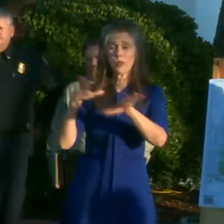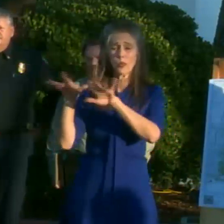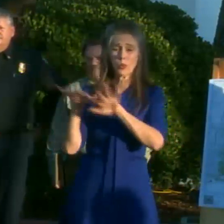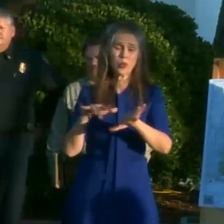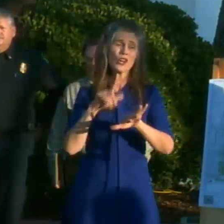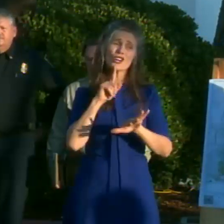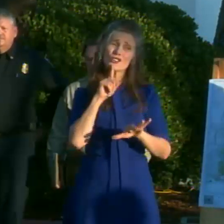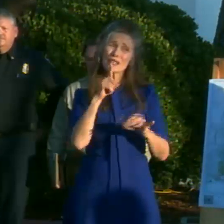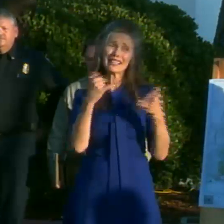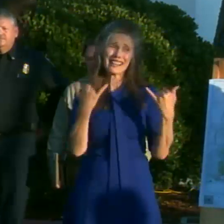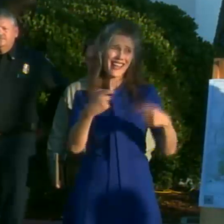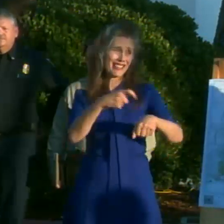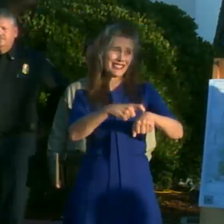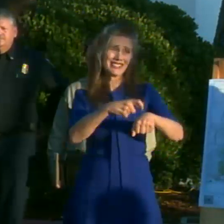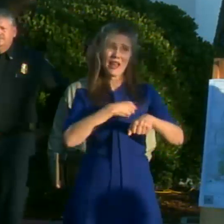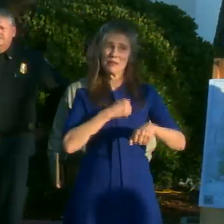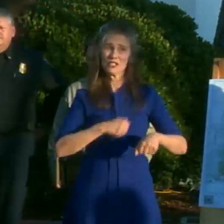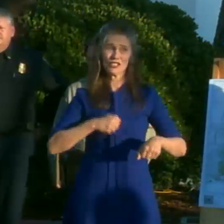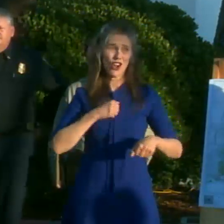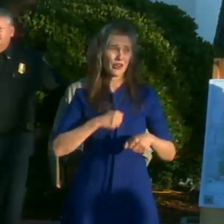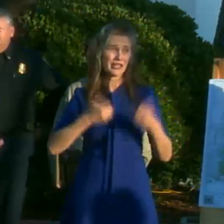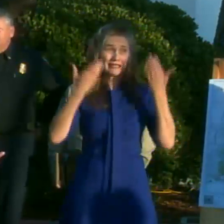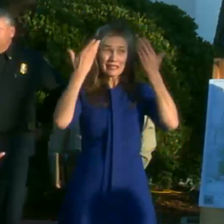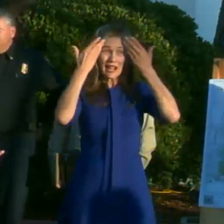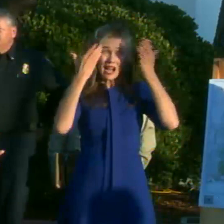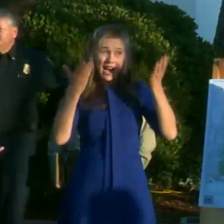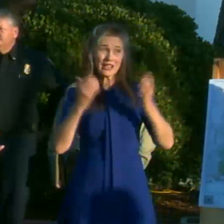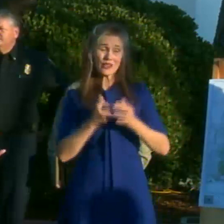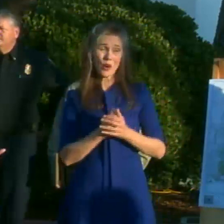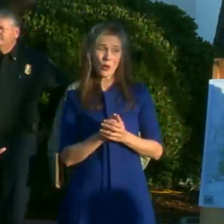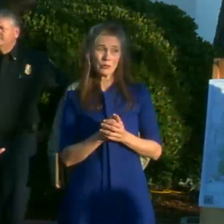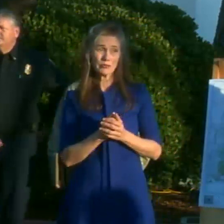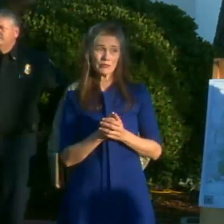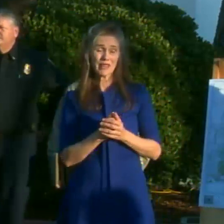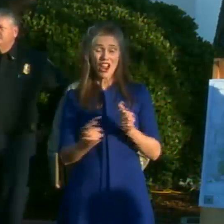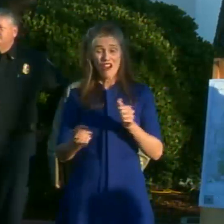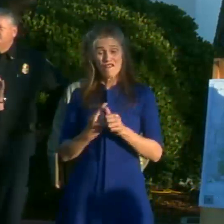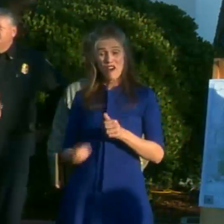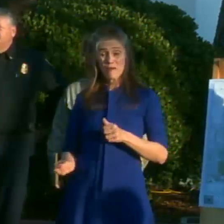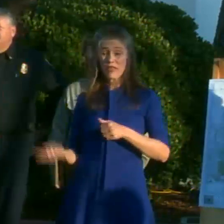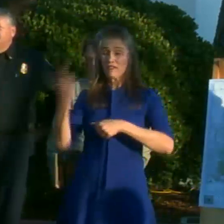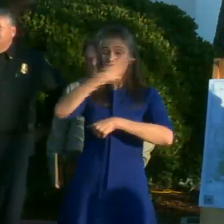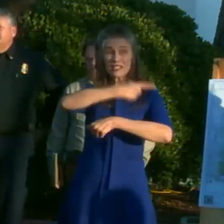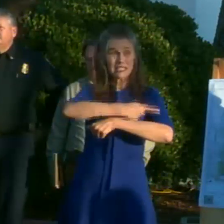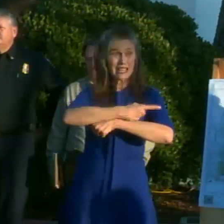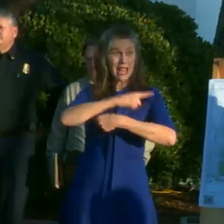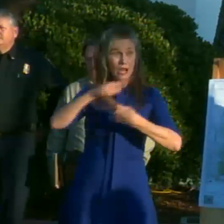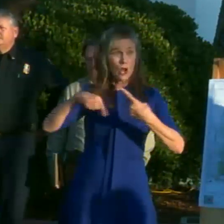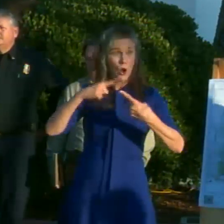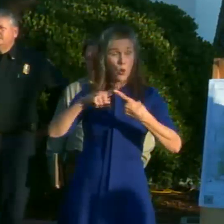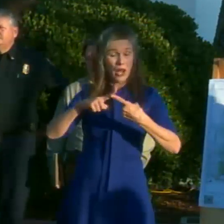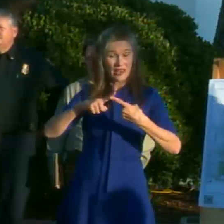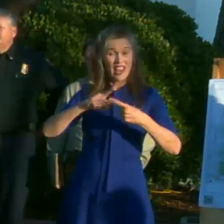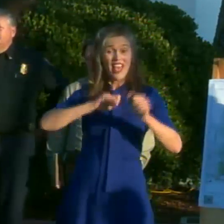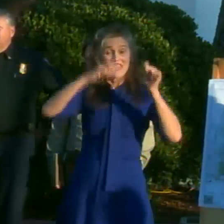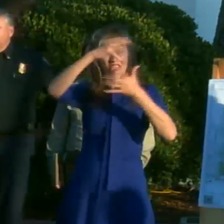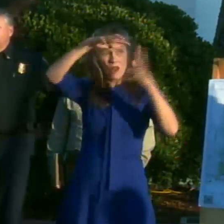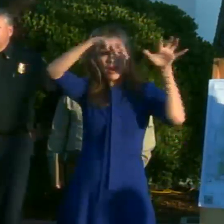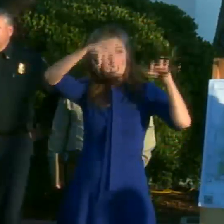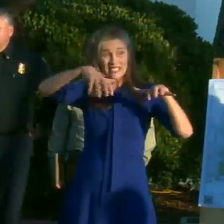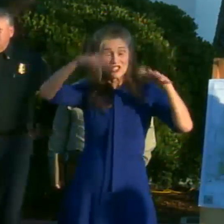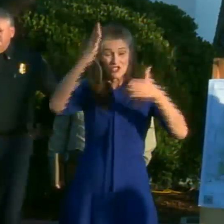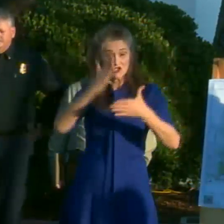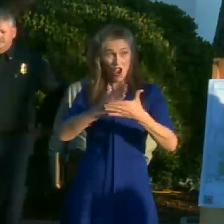at this time. And from the first day after the rain stopped, from the pictures that